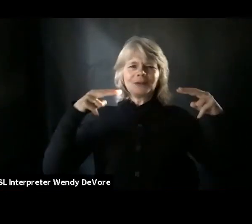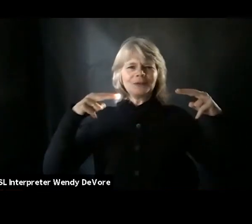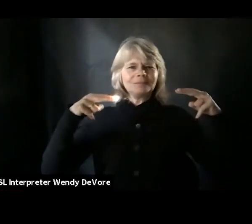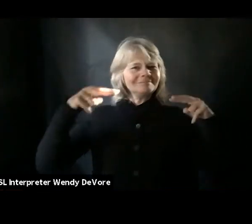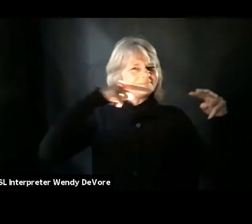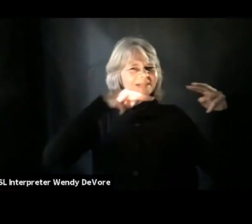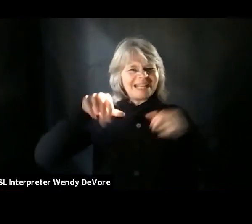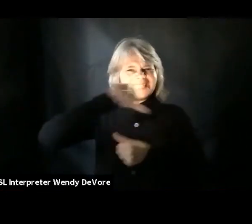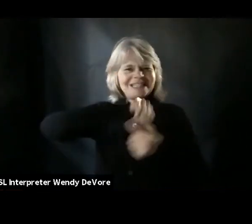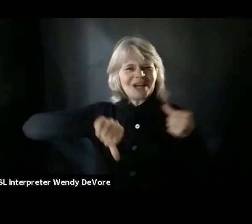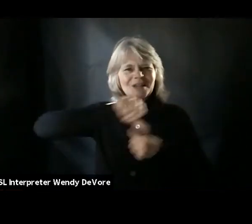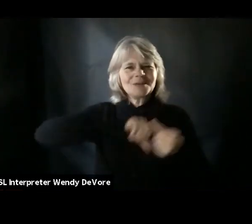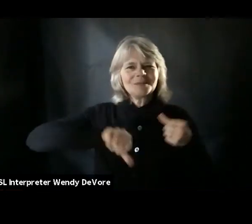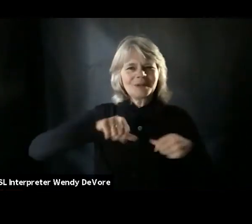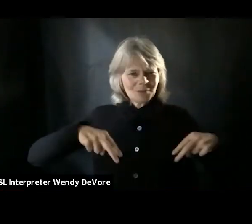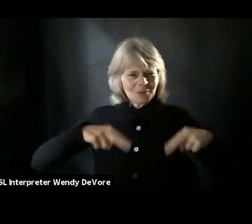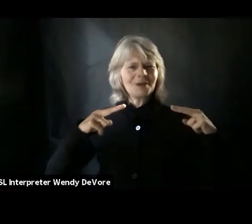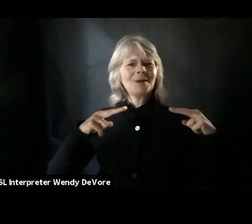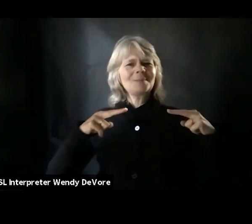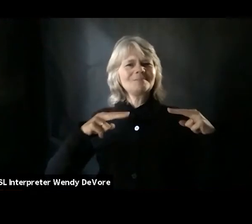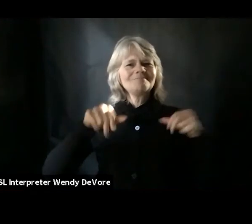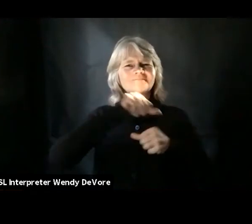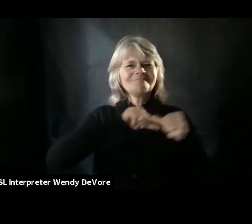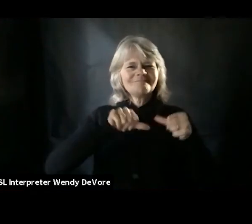And they saw each other.